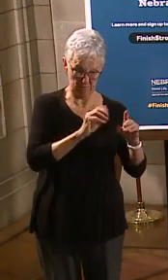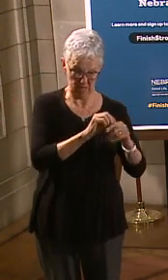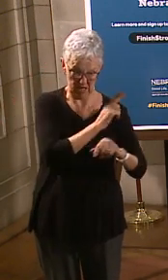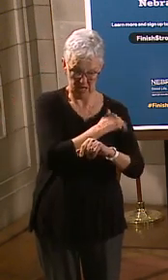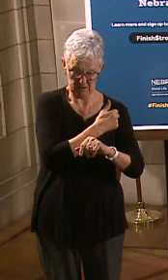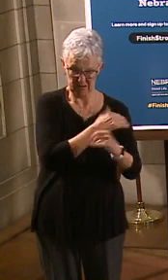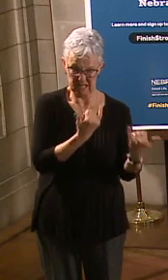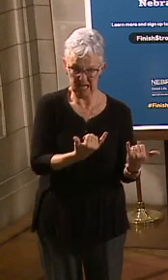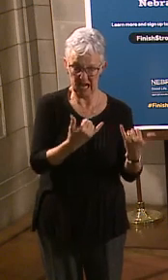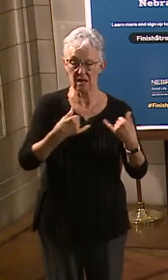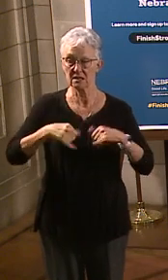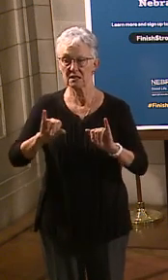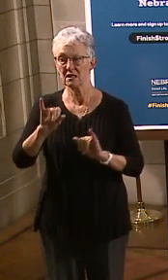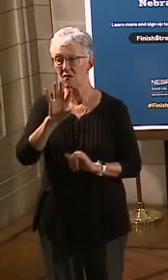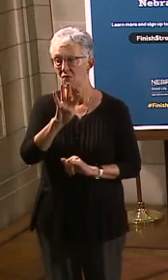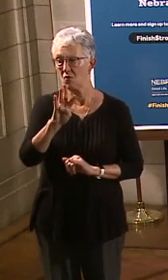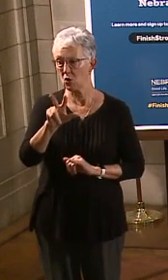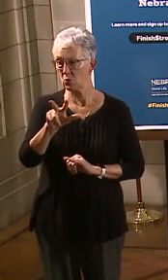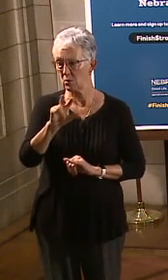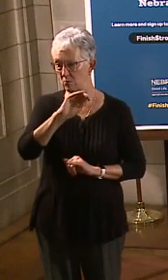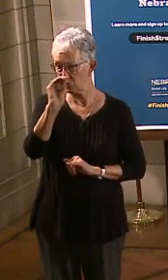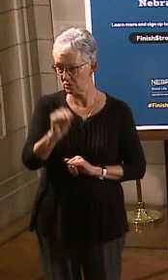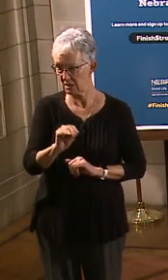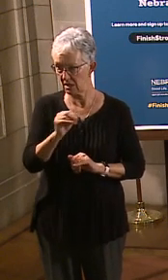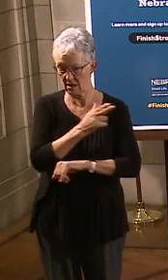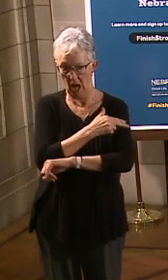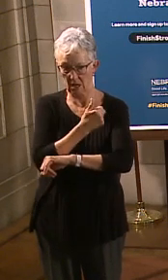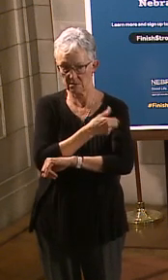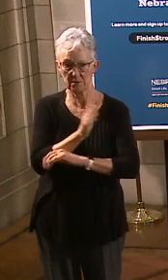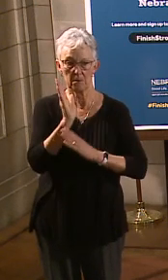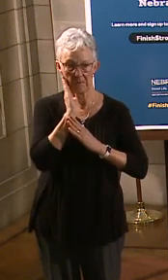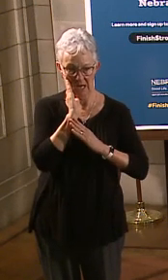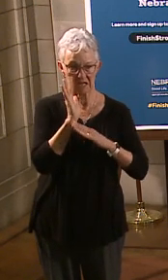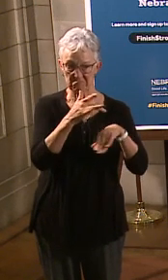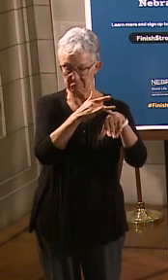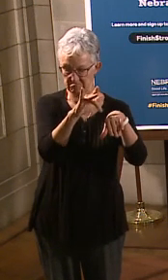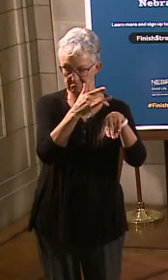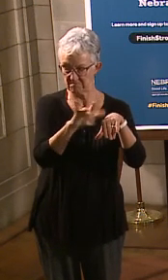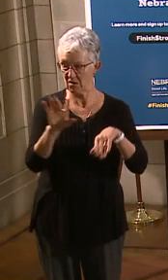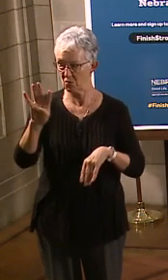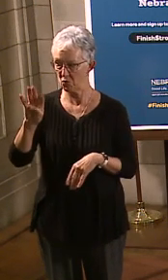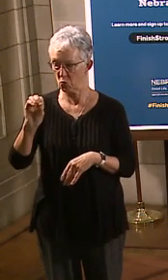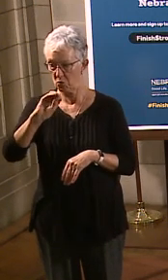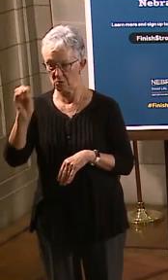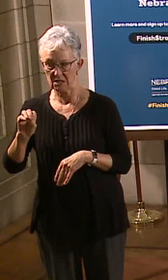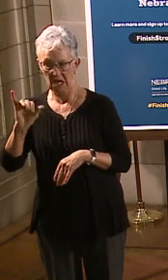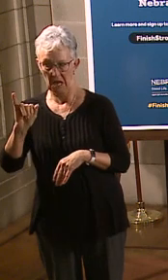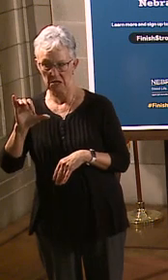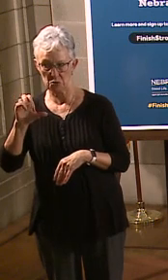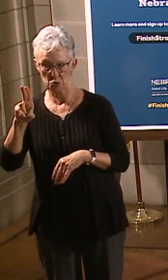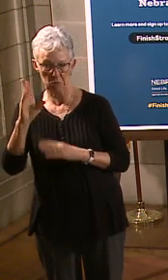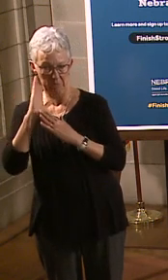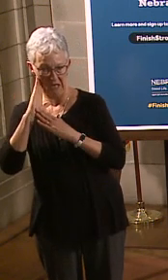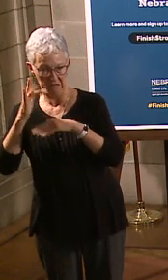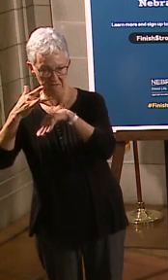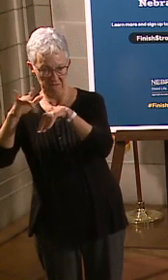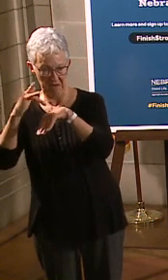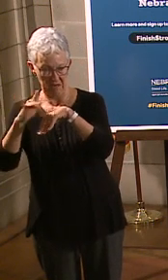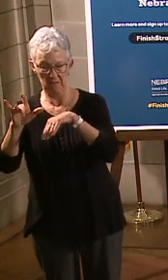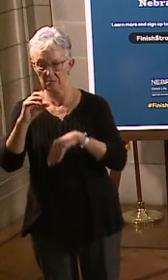we are still at 43% of our hospital beds are available, 40% of our ICU beds are available, and 80% of our ventilators are